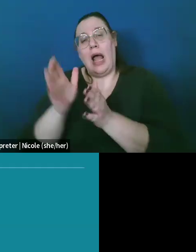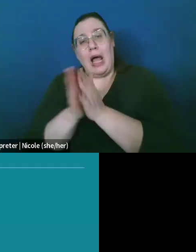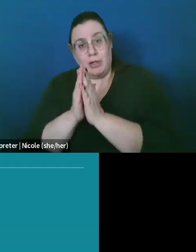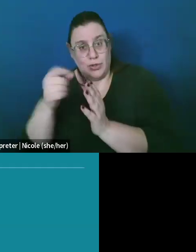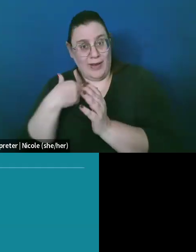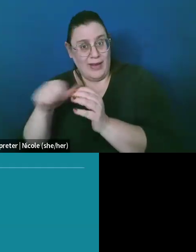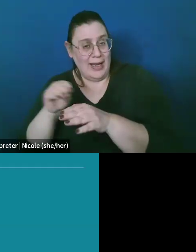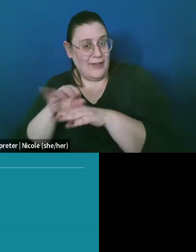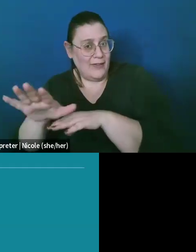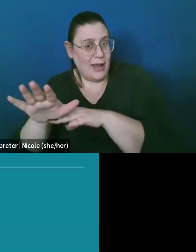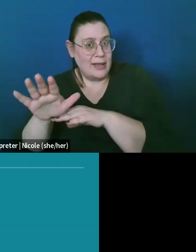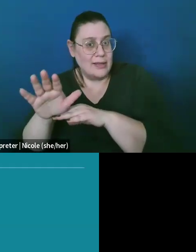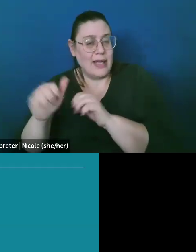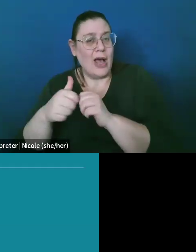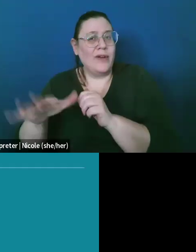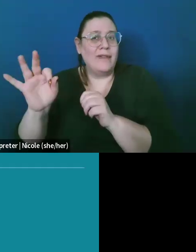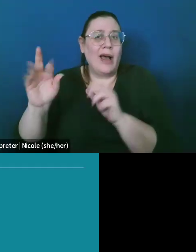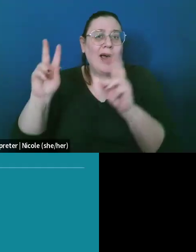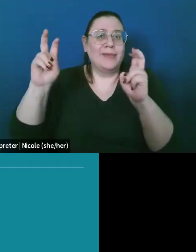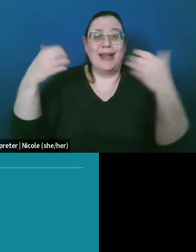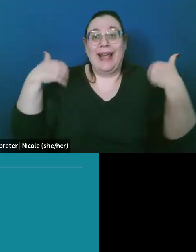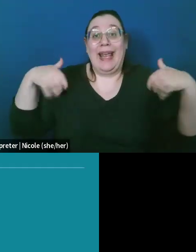on finding angel investors?